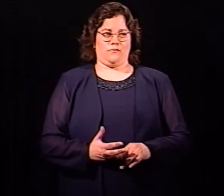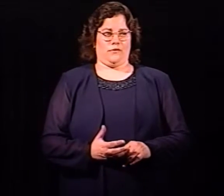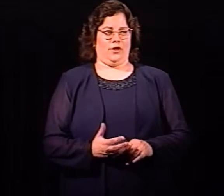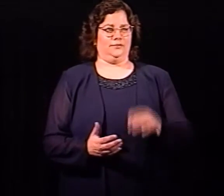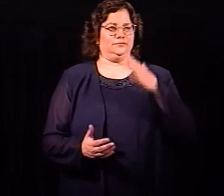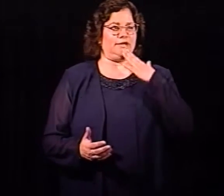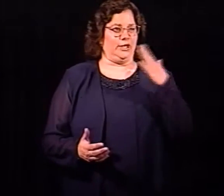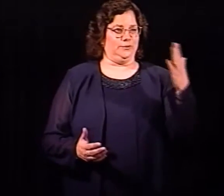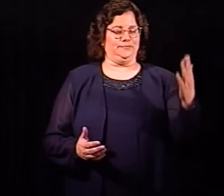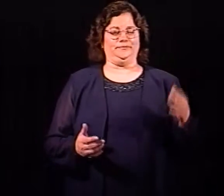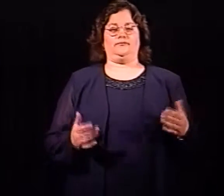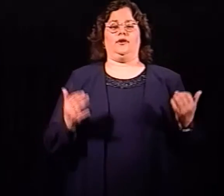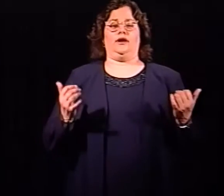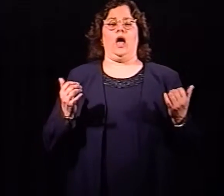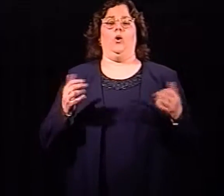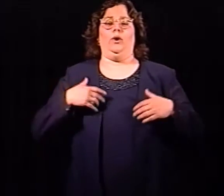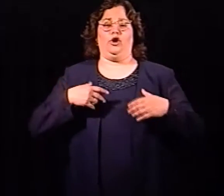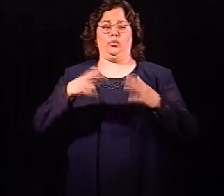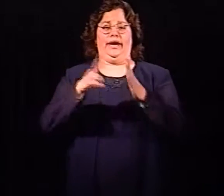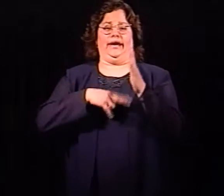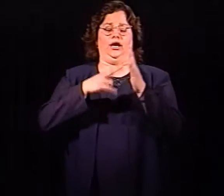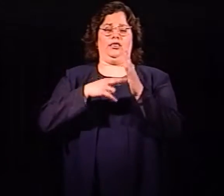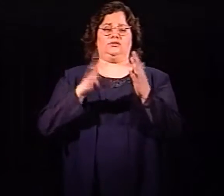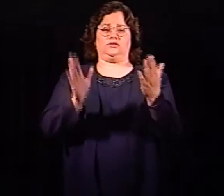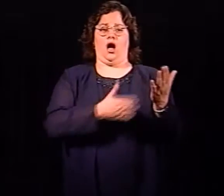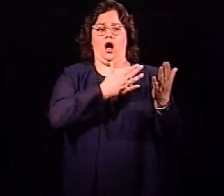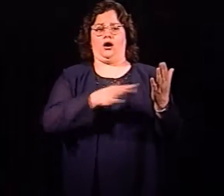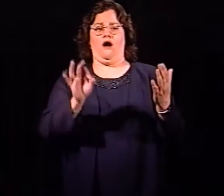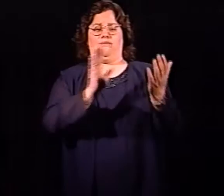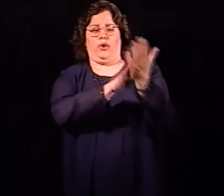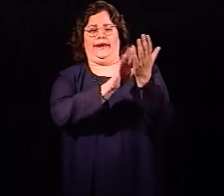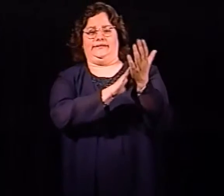Thank you. We will now read the Song of Praise.